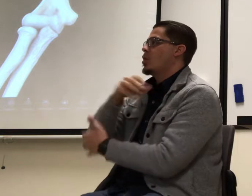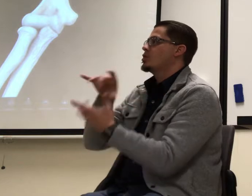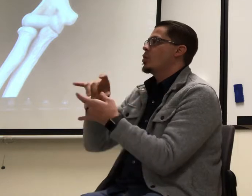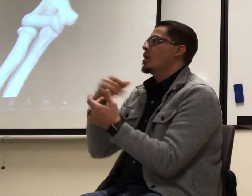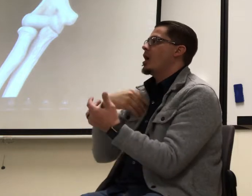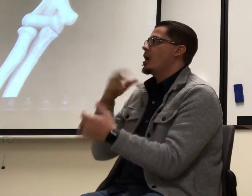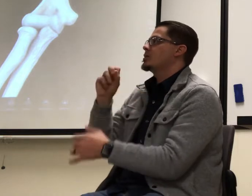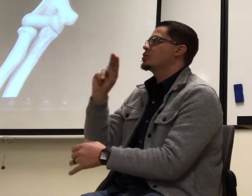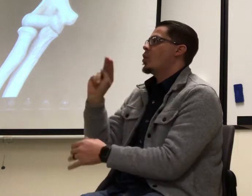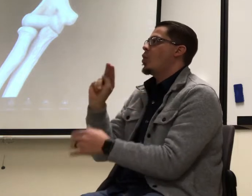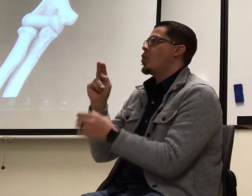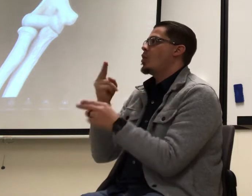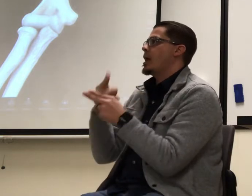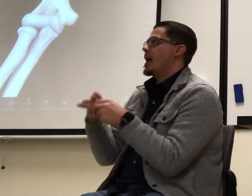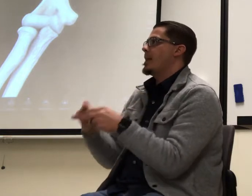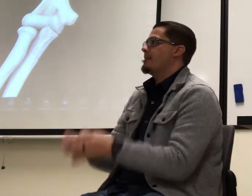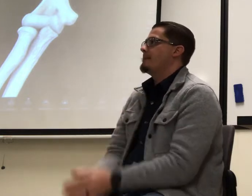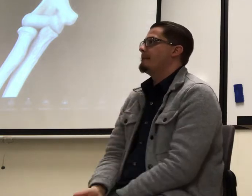own name.